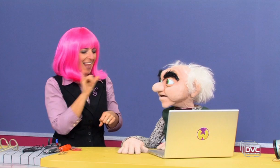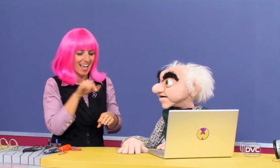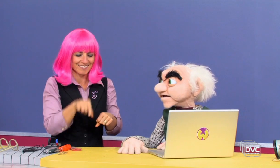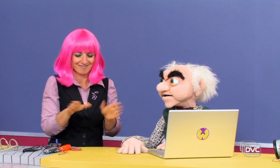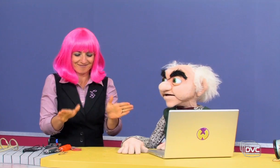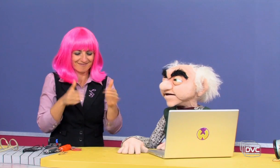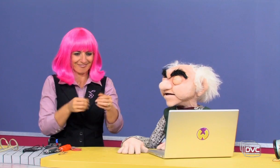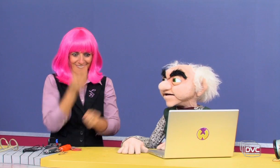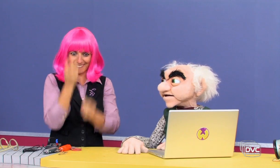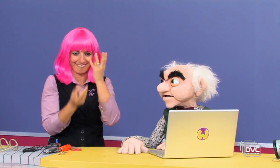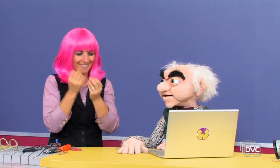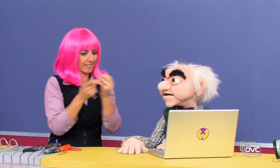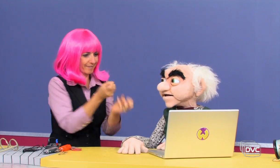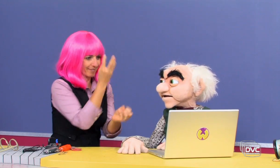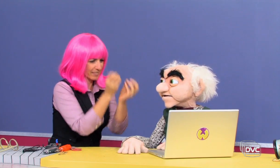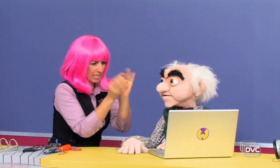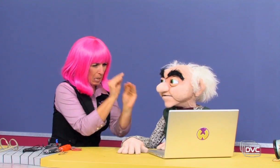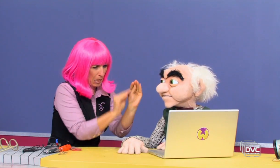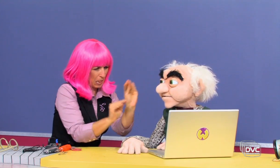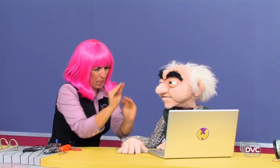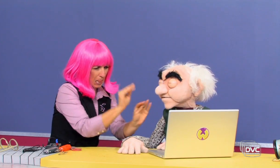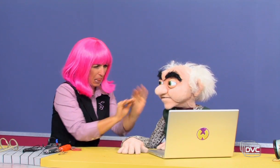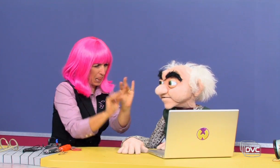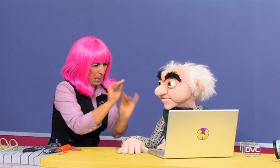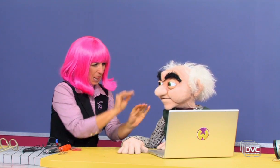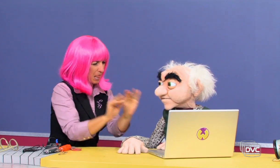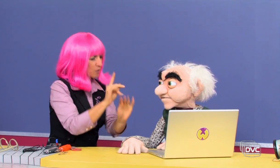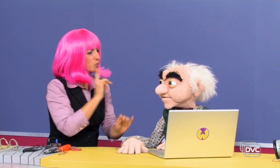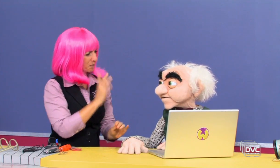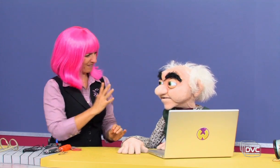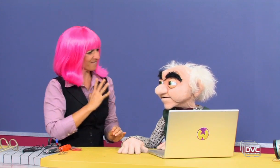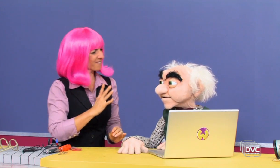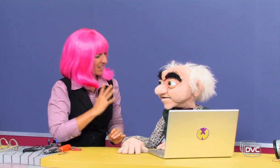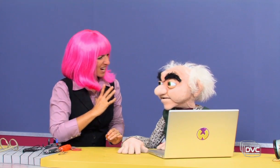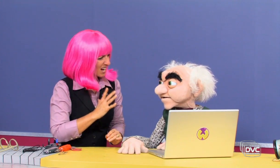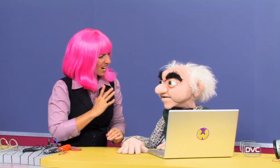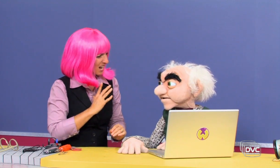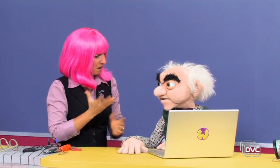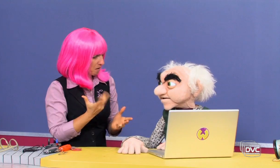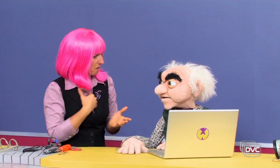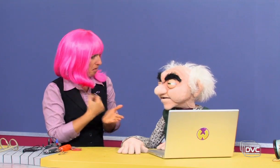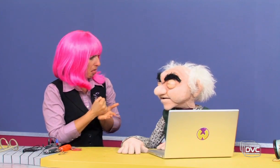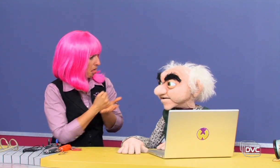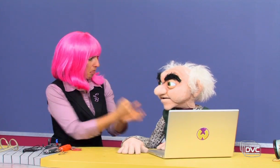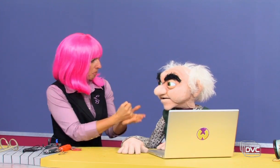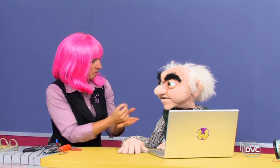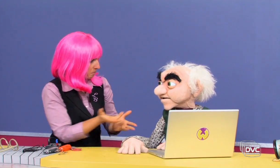thing. You just have to figure out how things go together. You'll be fine. I can help you.